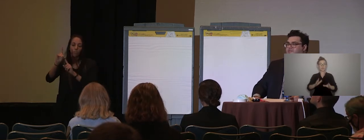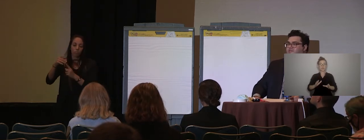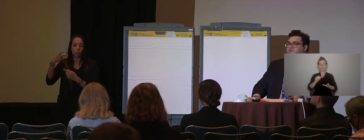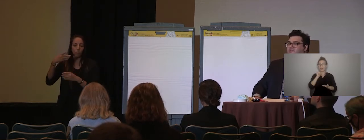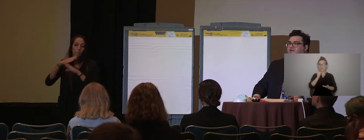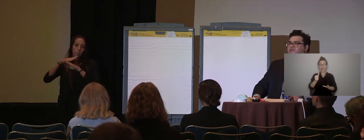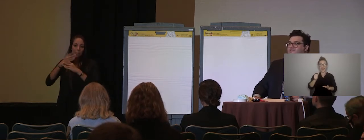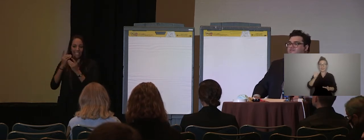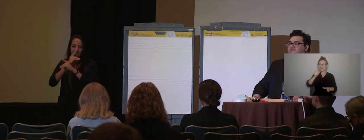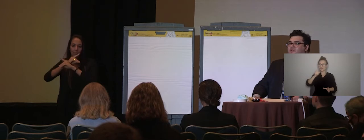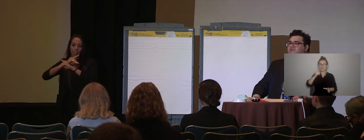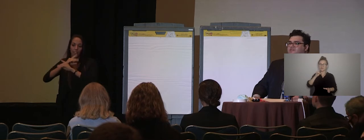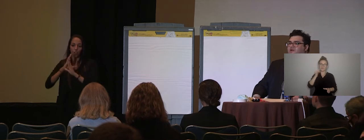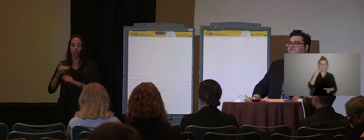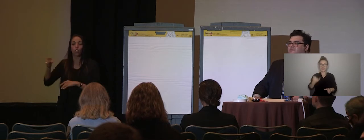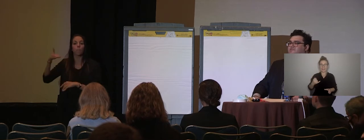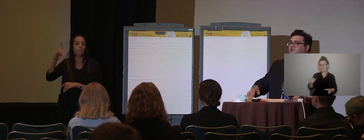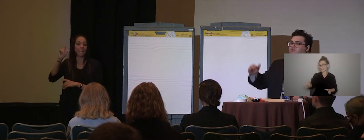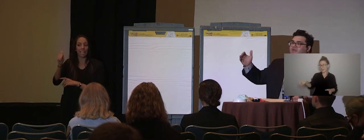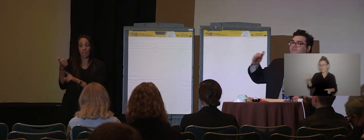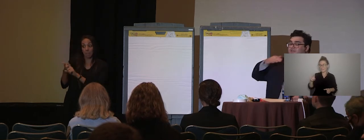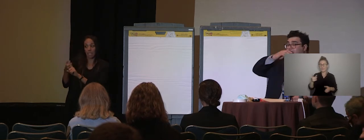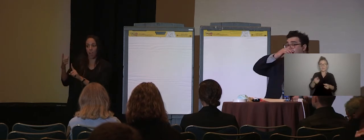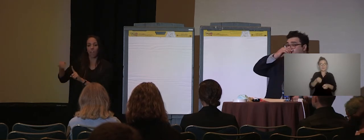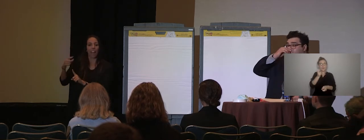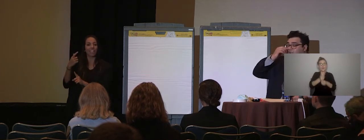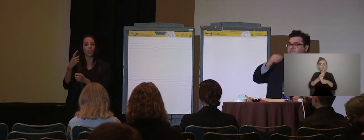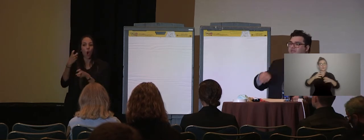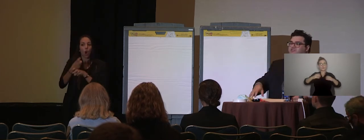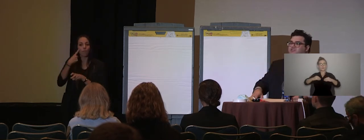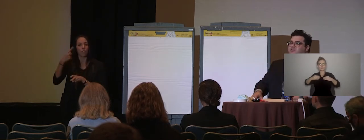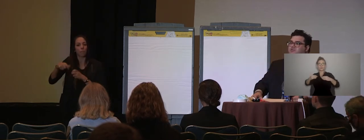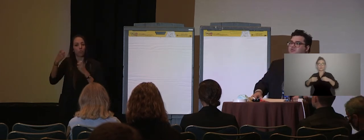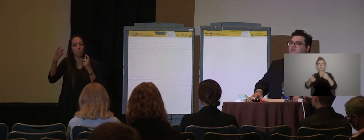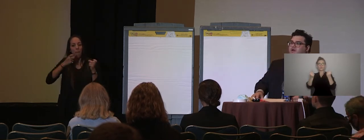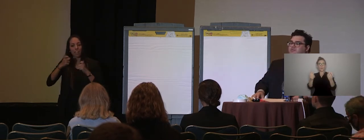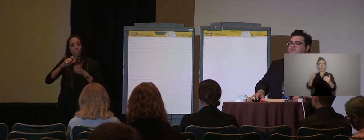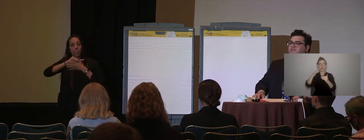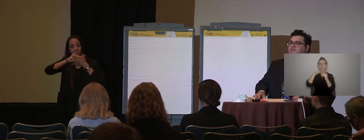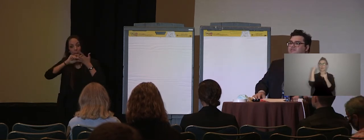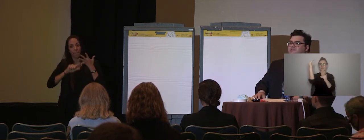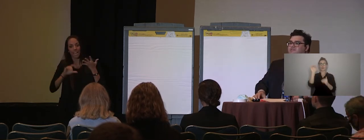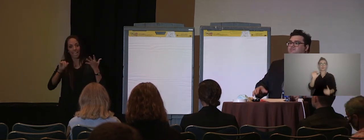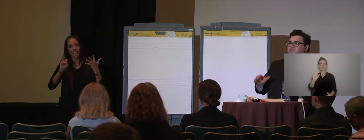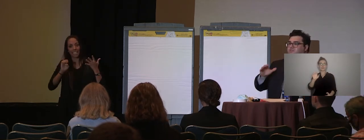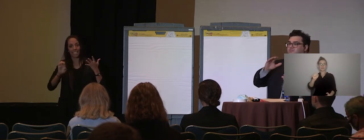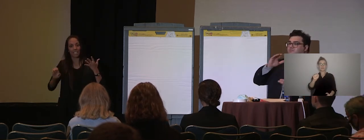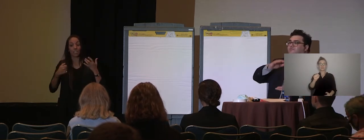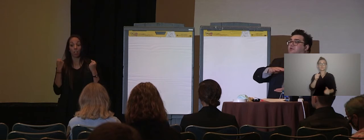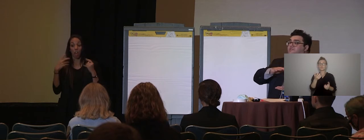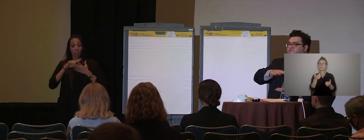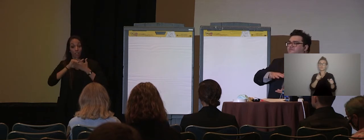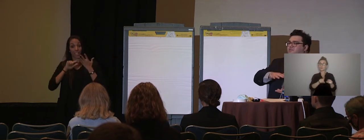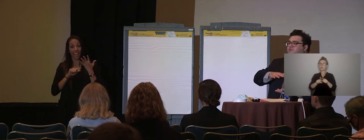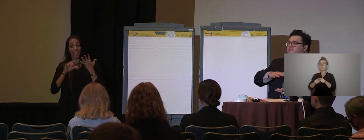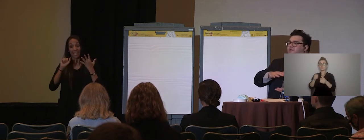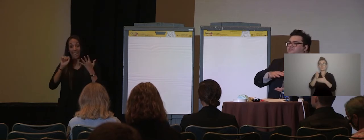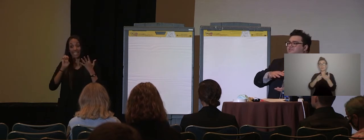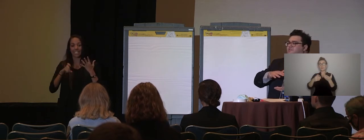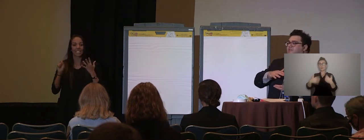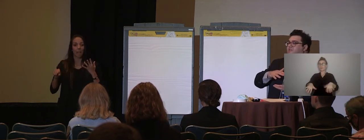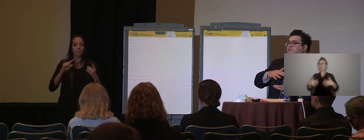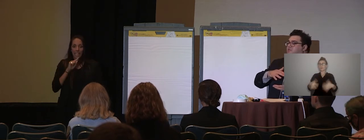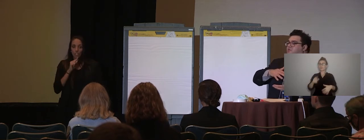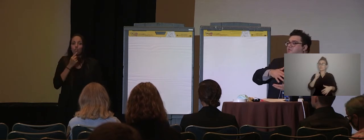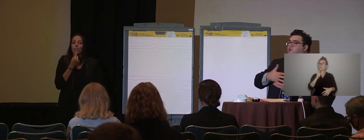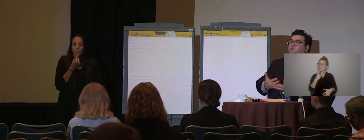slightest, because it is very tough to deal with that many cases, not to mention a lot of these cases can be very severe. It's not